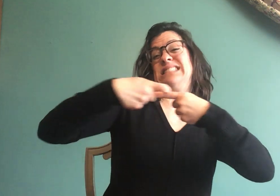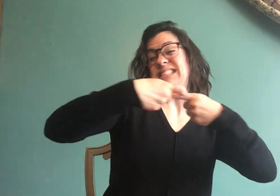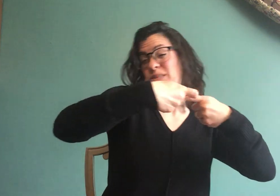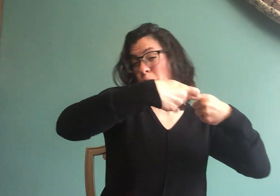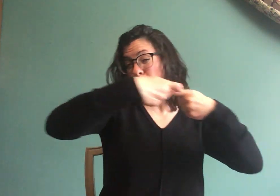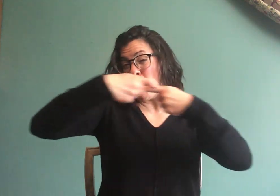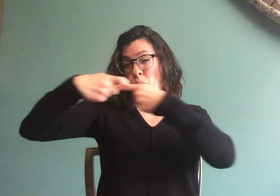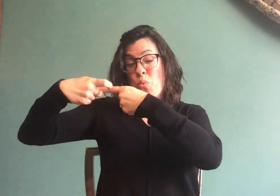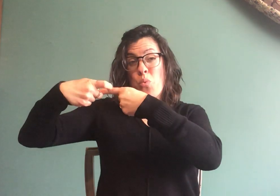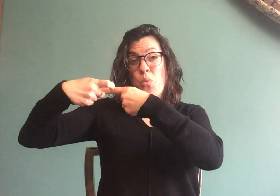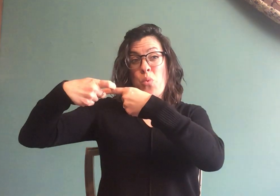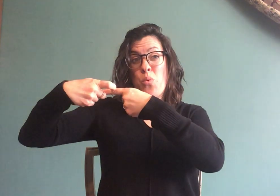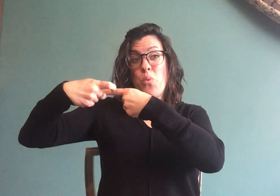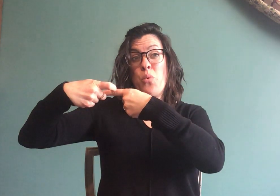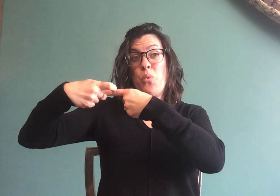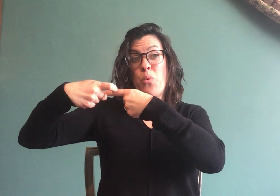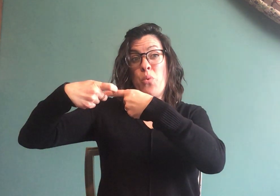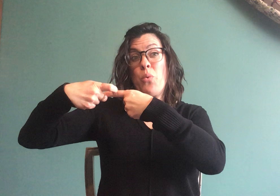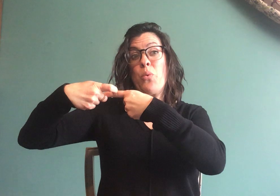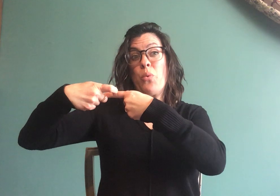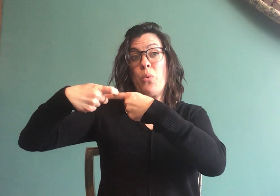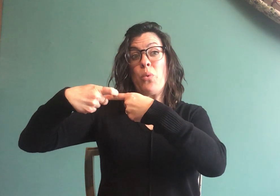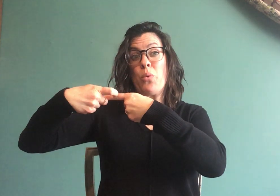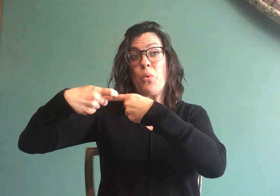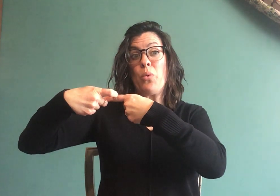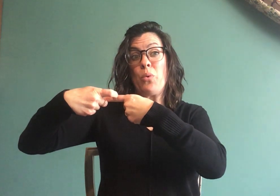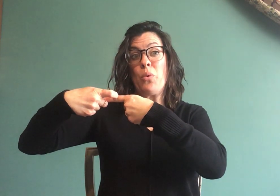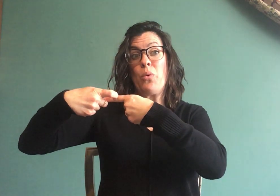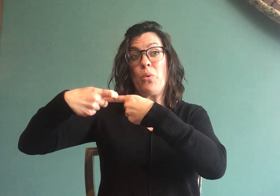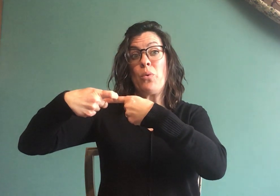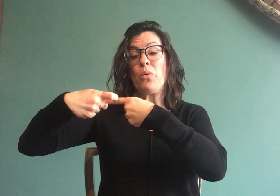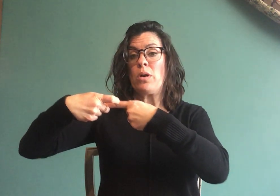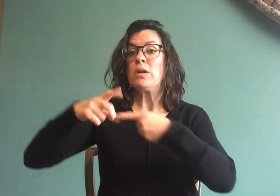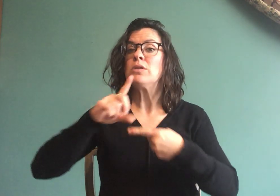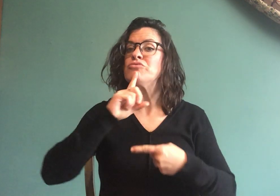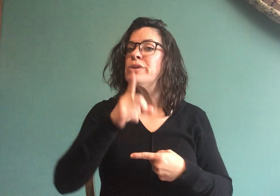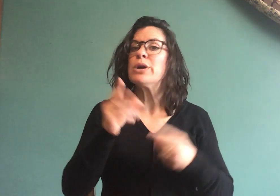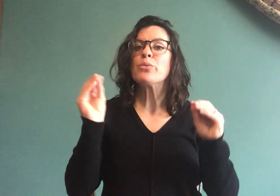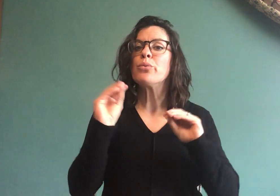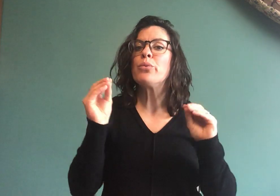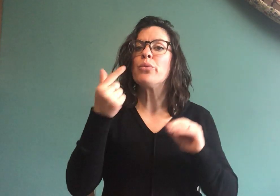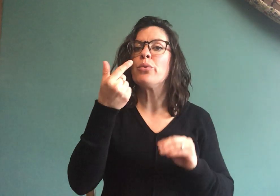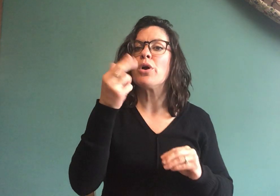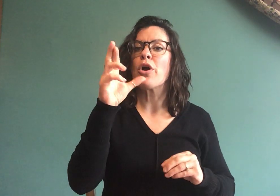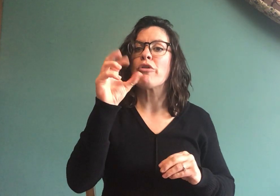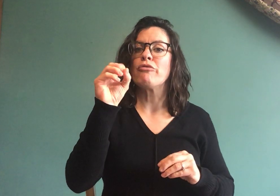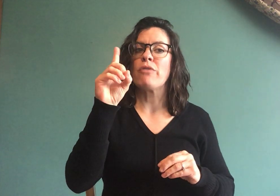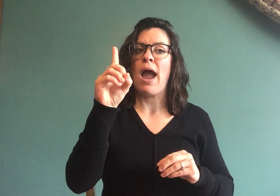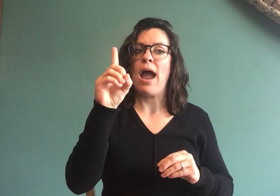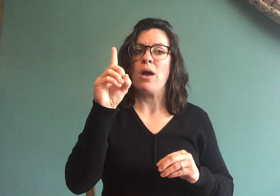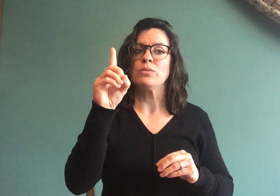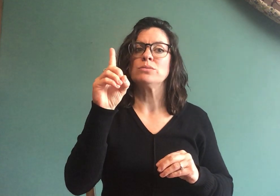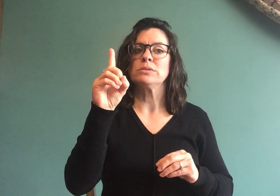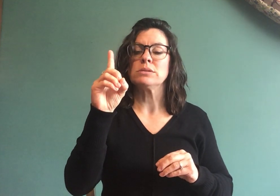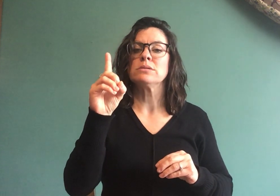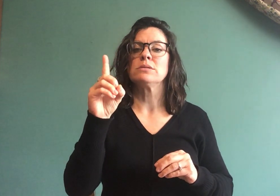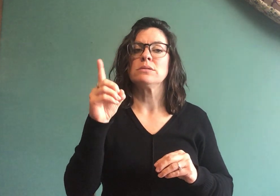here and it's coming up through his hand and it's going through here and it's going through his body, actually through his heart, okay, and he's holding on to the conduit, all